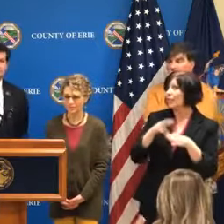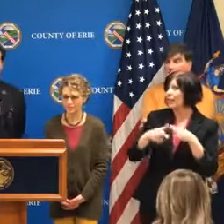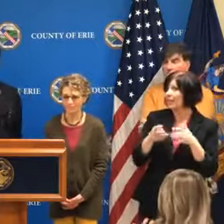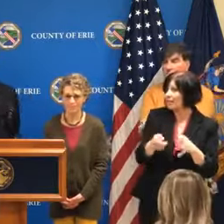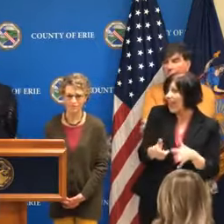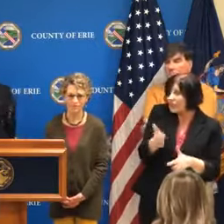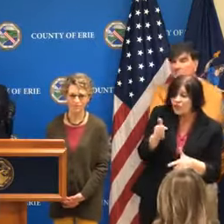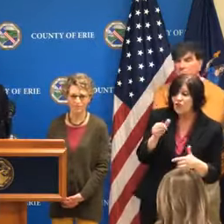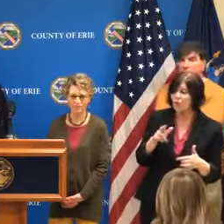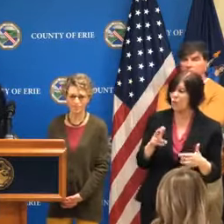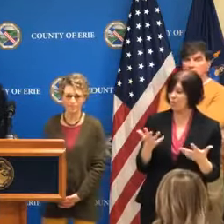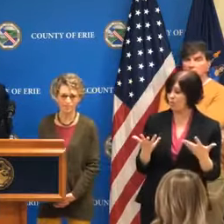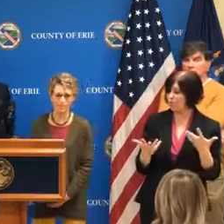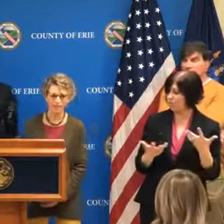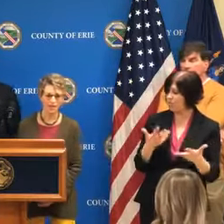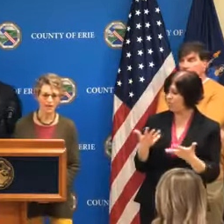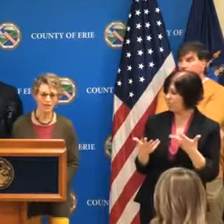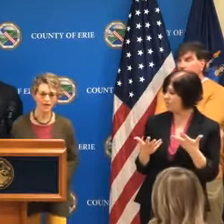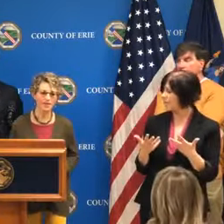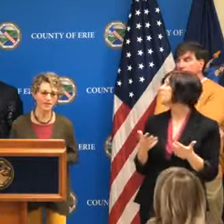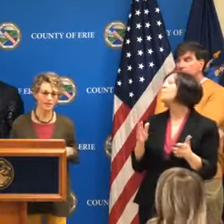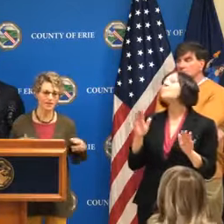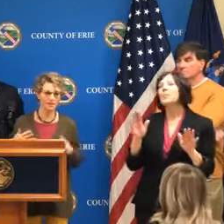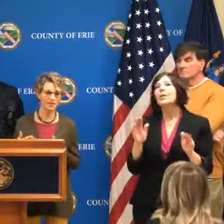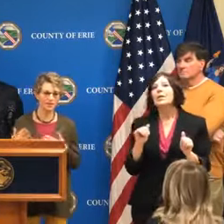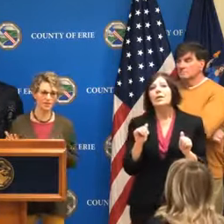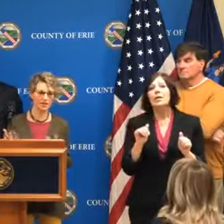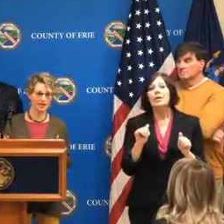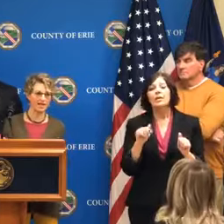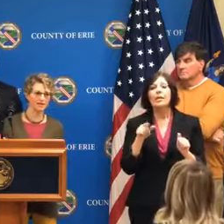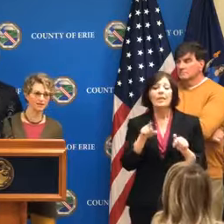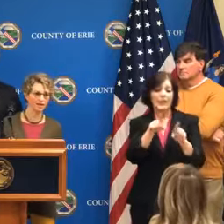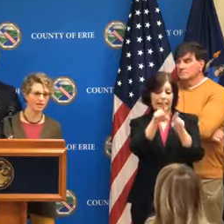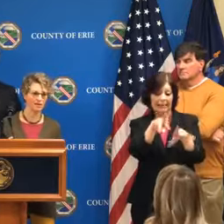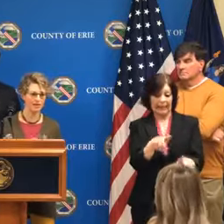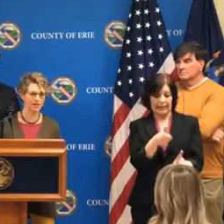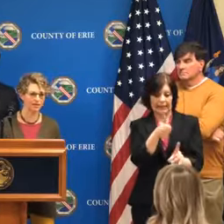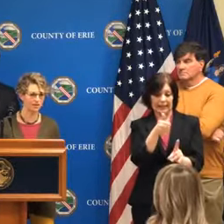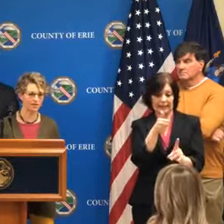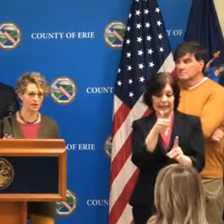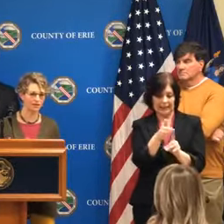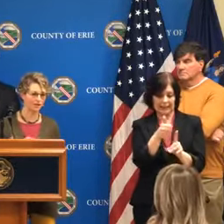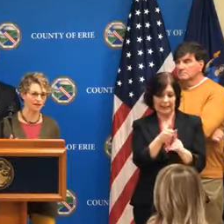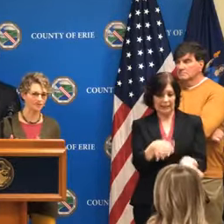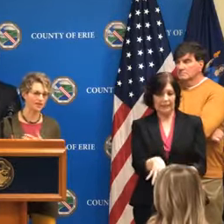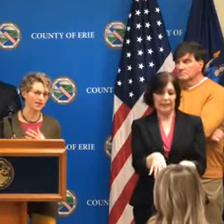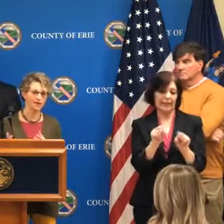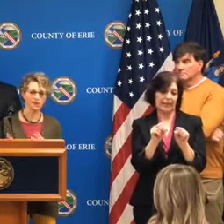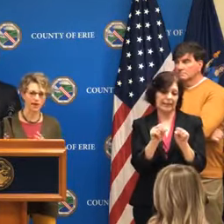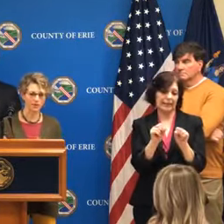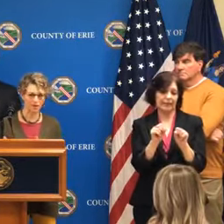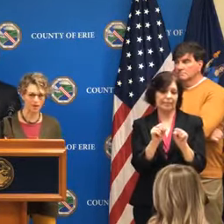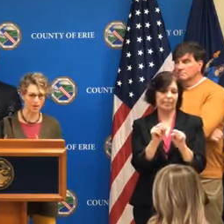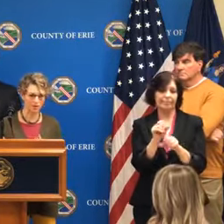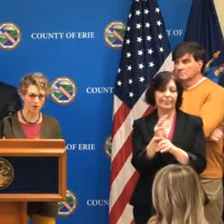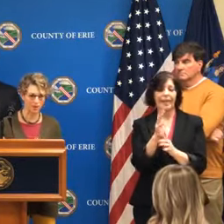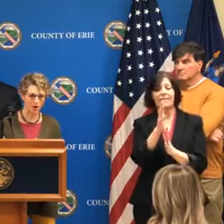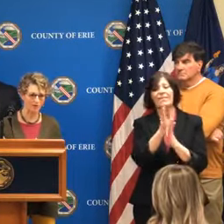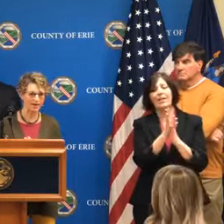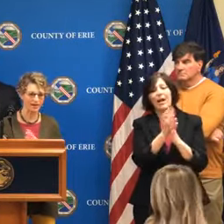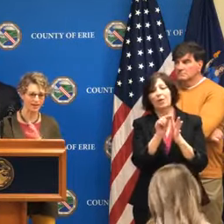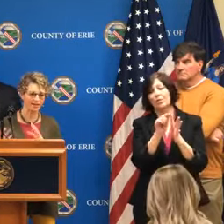of as you get more, it's pretty steady? Right. I mean, the test takes about 5 or 6 hours